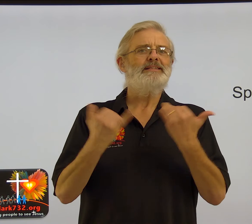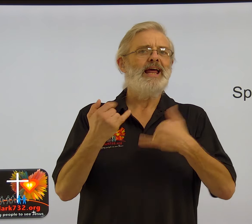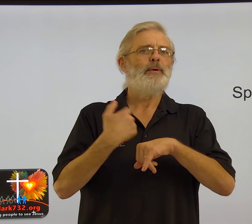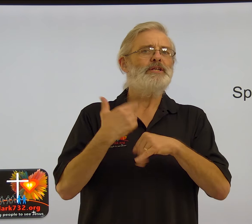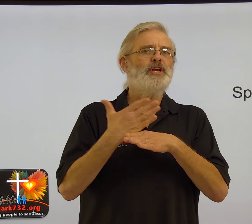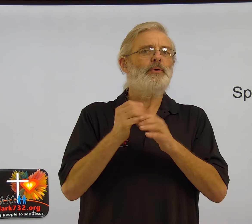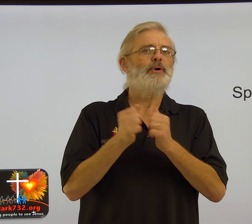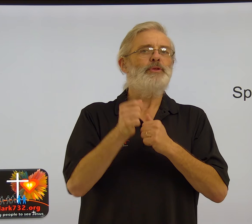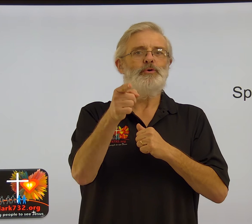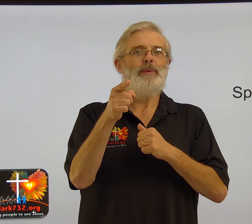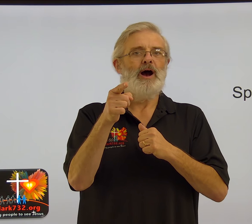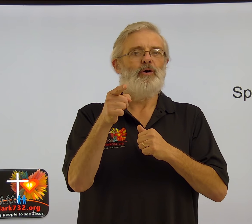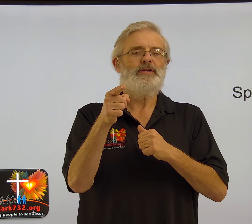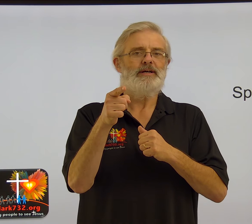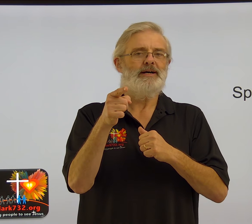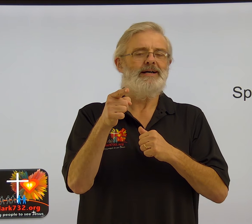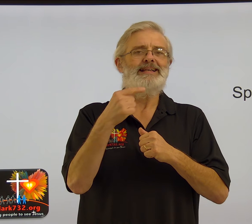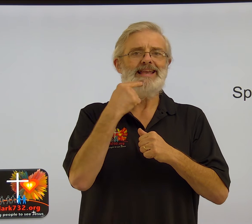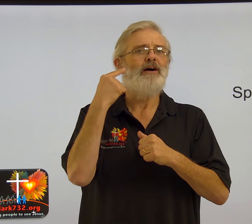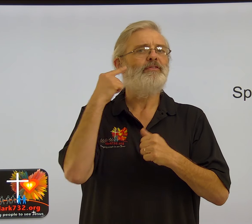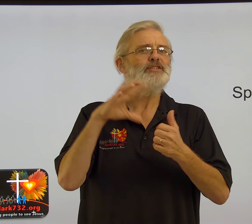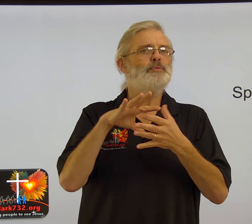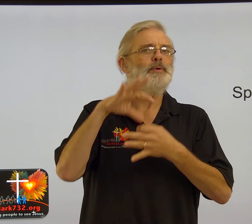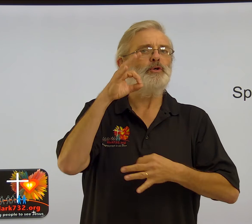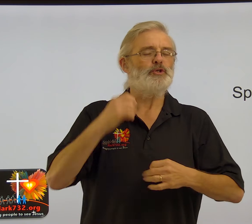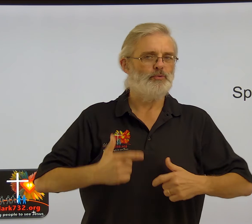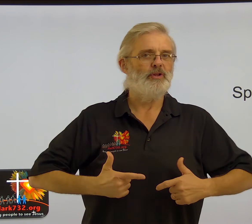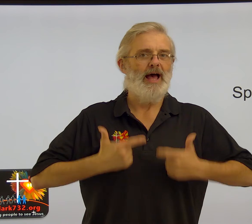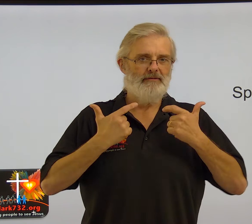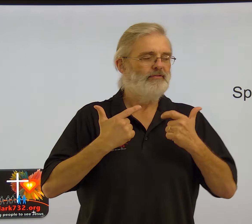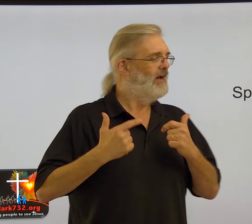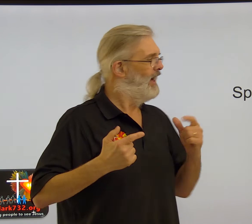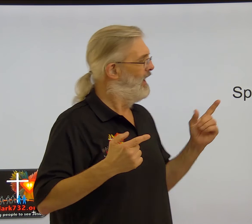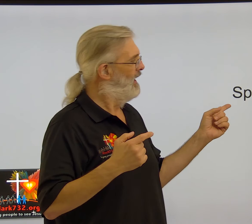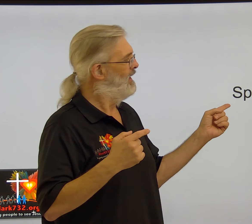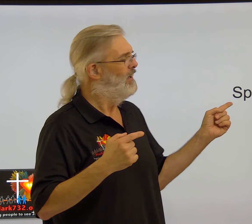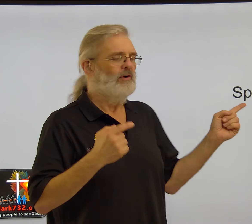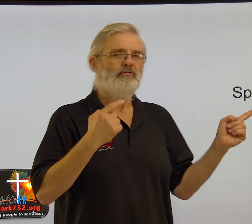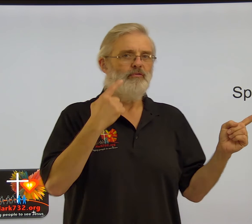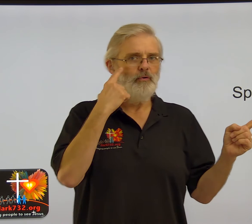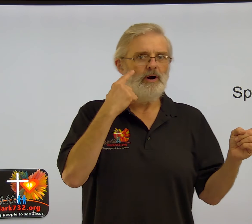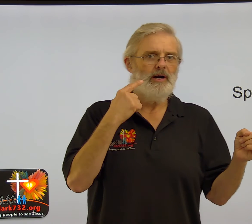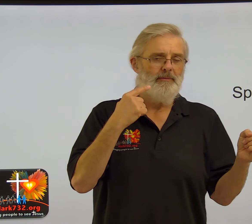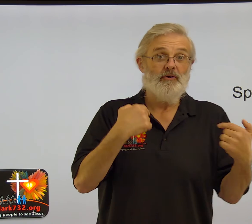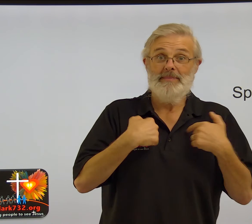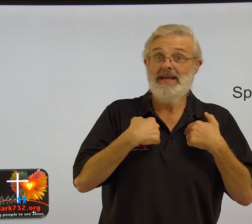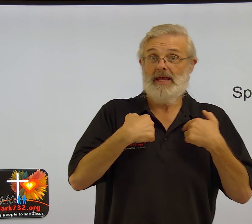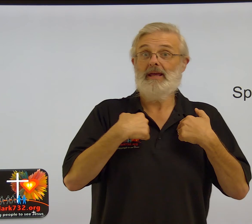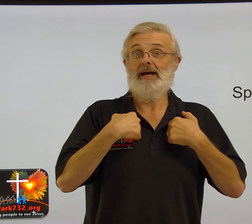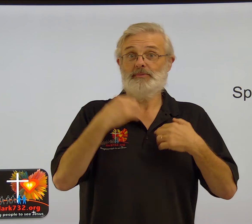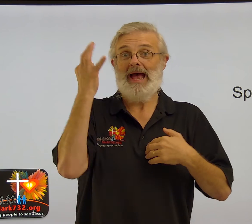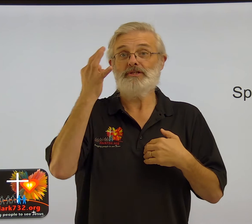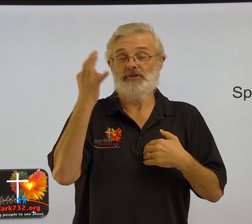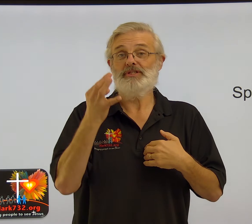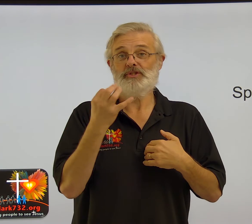Today I want to share with you about deaf spiritual life. And for me as a pastor, this is one of